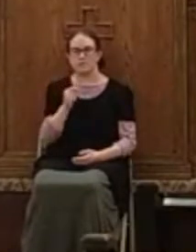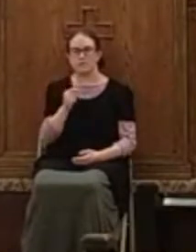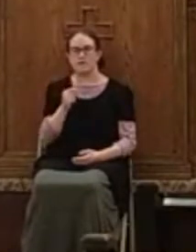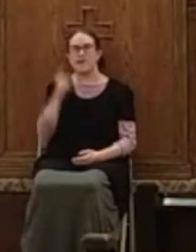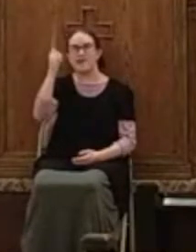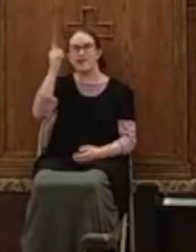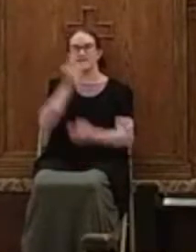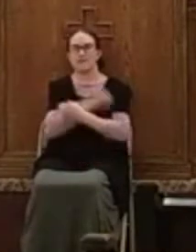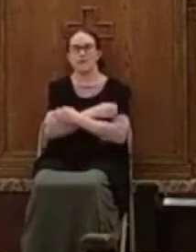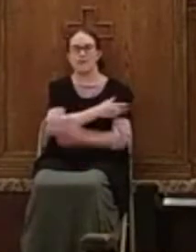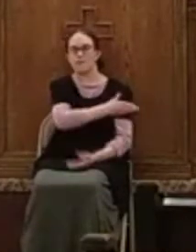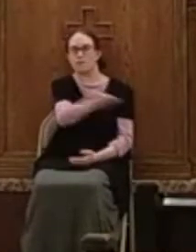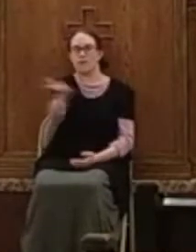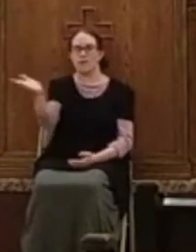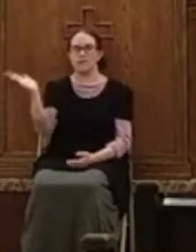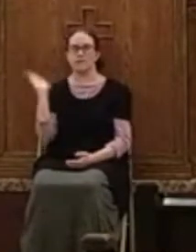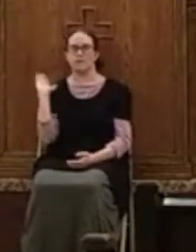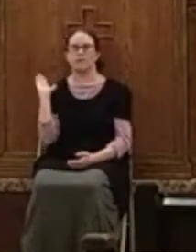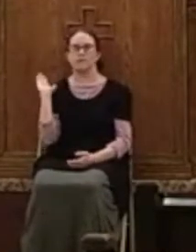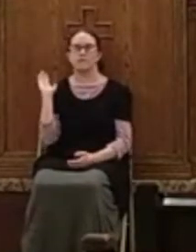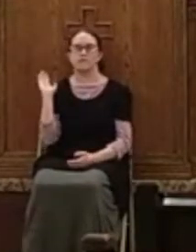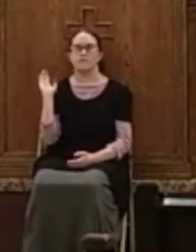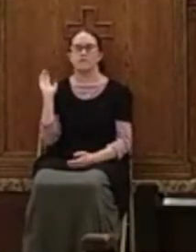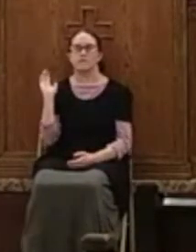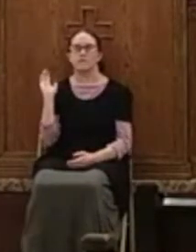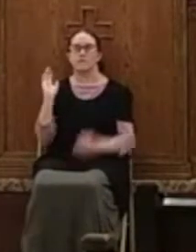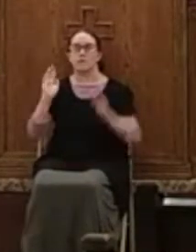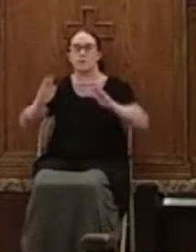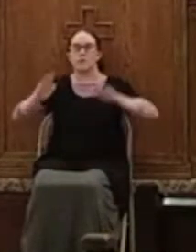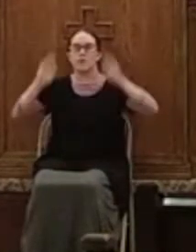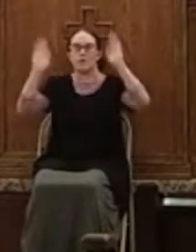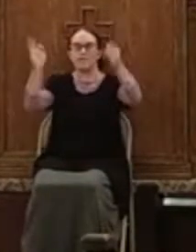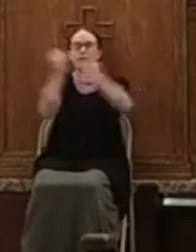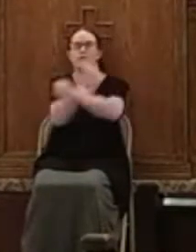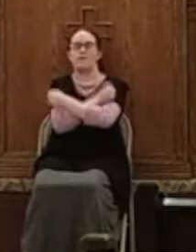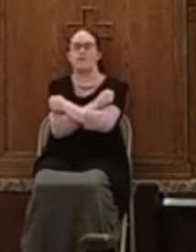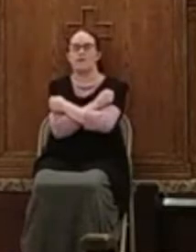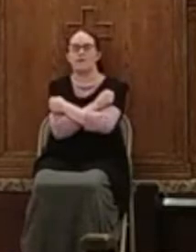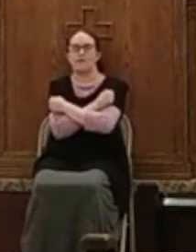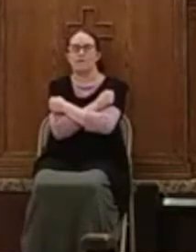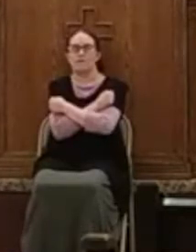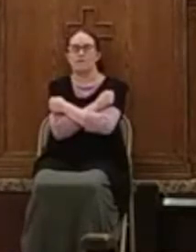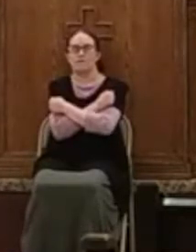His love for us. Yes. His perfect love. Yes, sir.